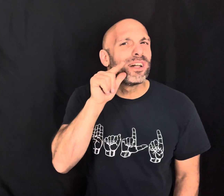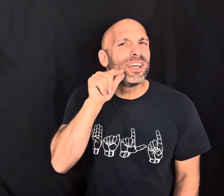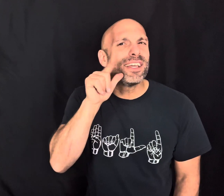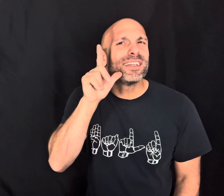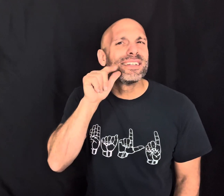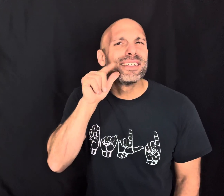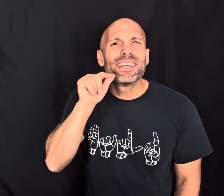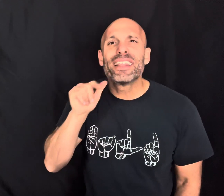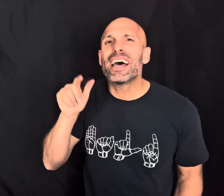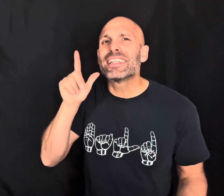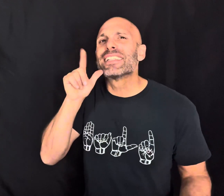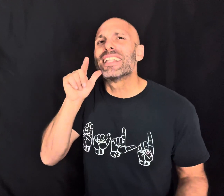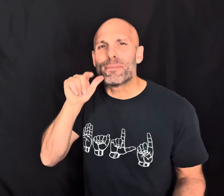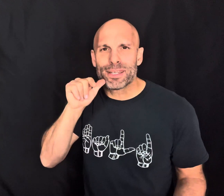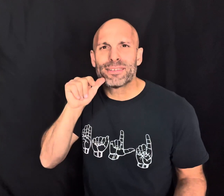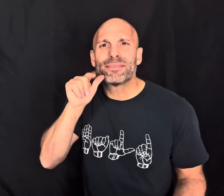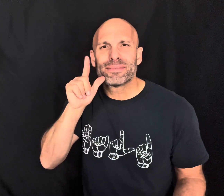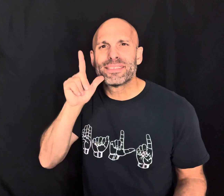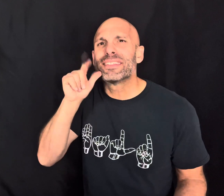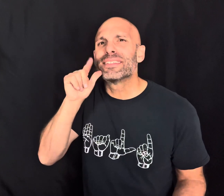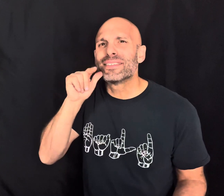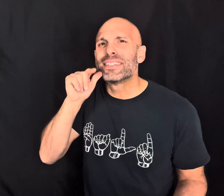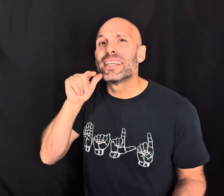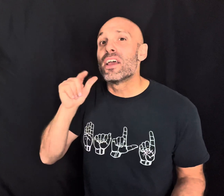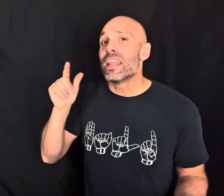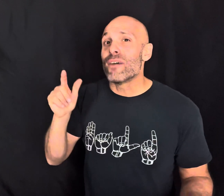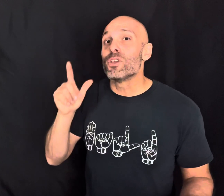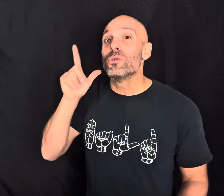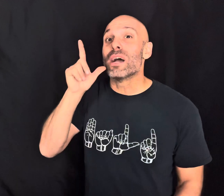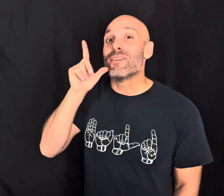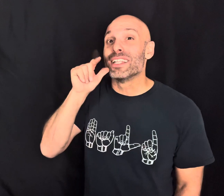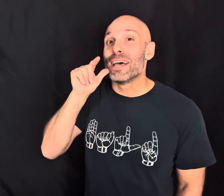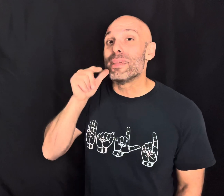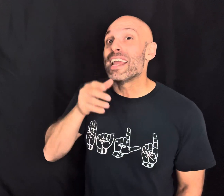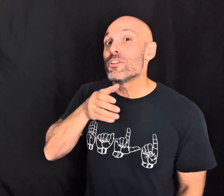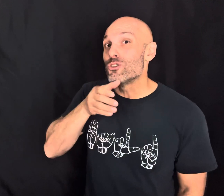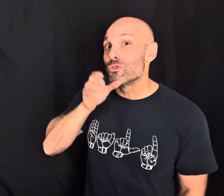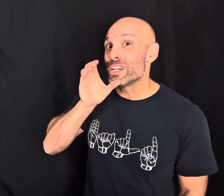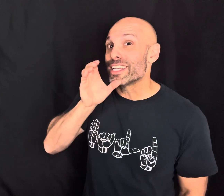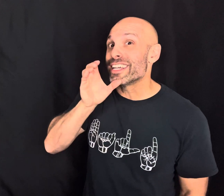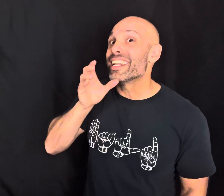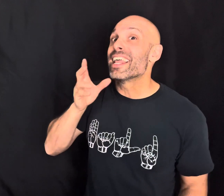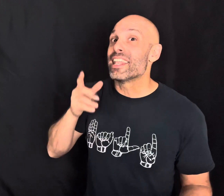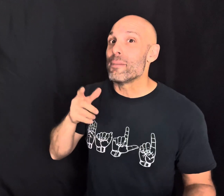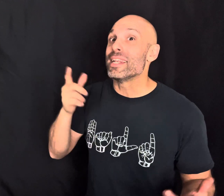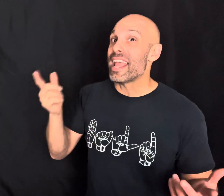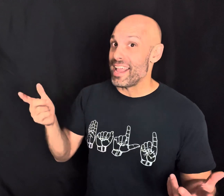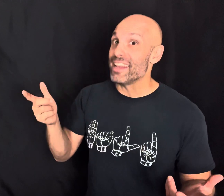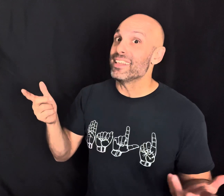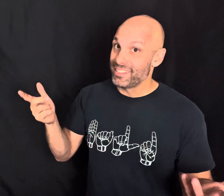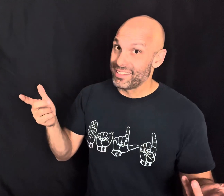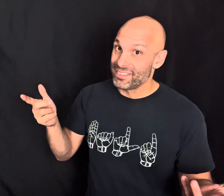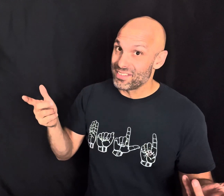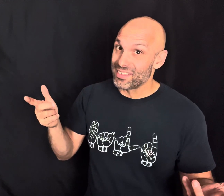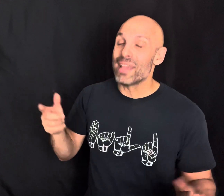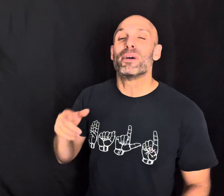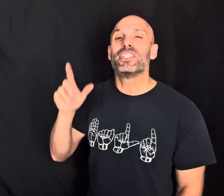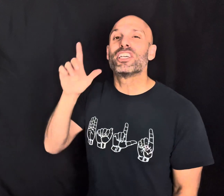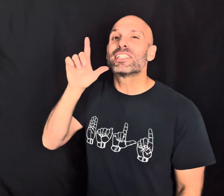it. That is lemon. Now, if you have a lemon and you drink it, lemonade, okay? But just right